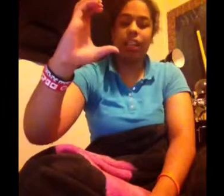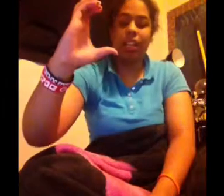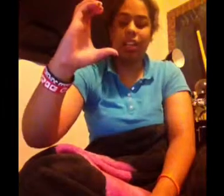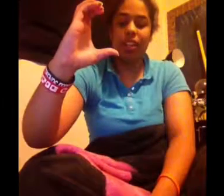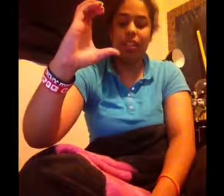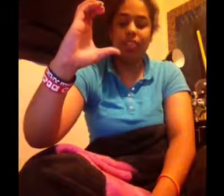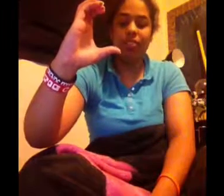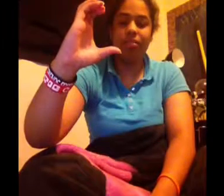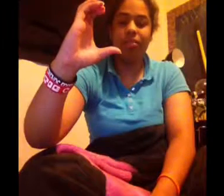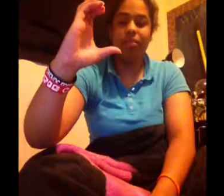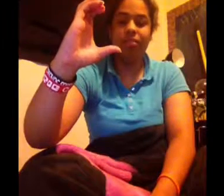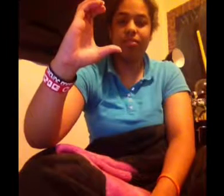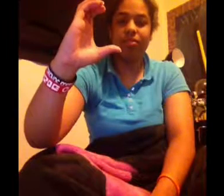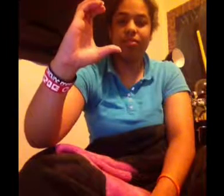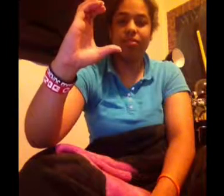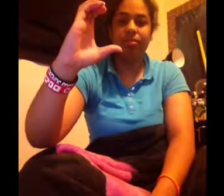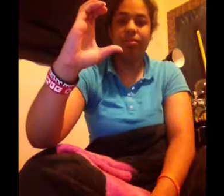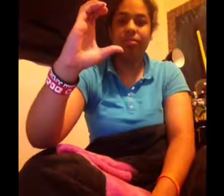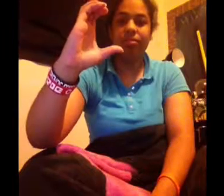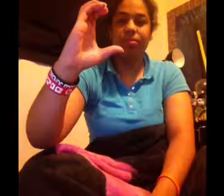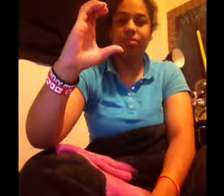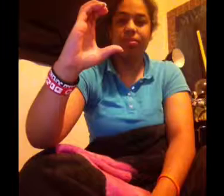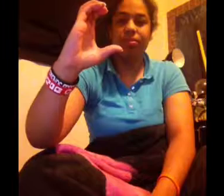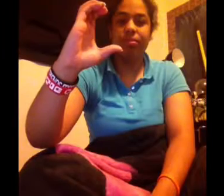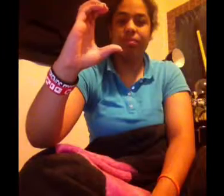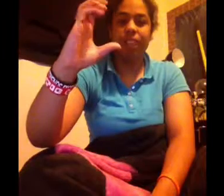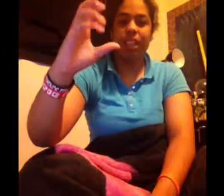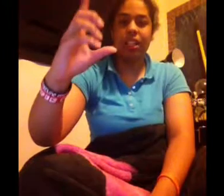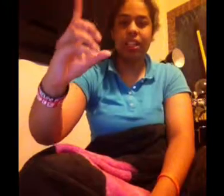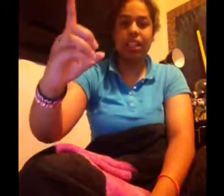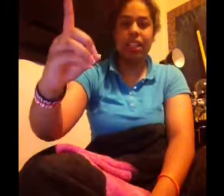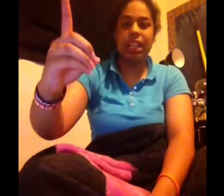D,